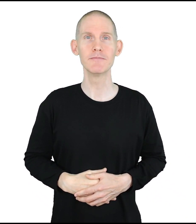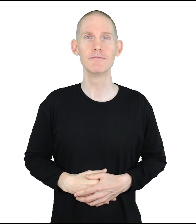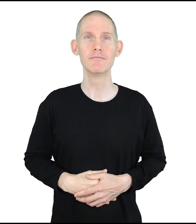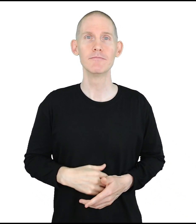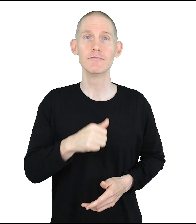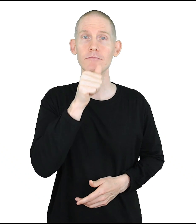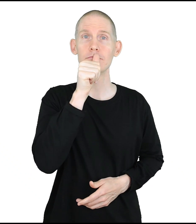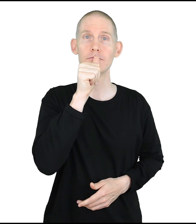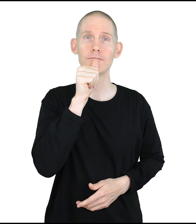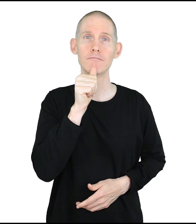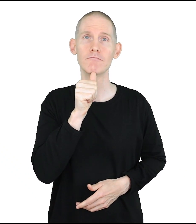suffer.